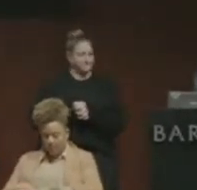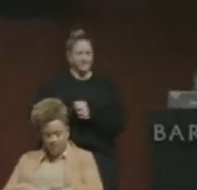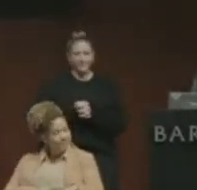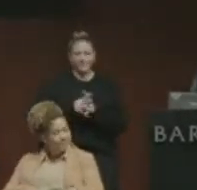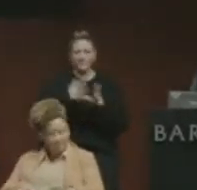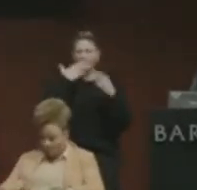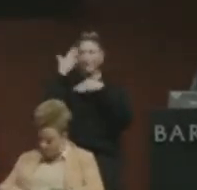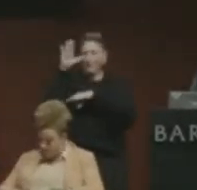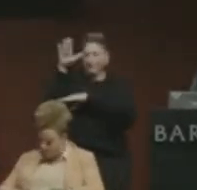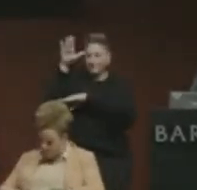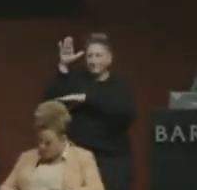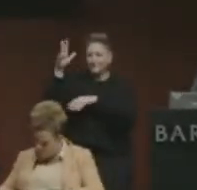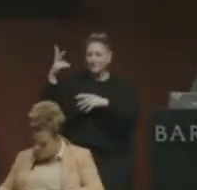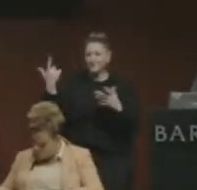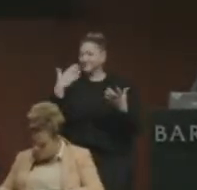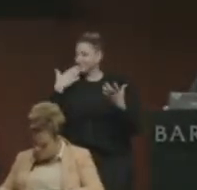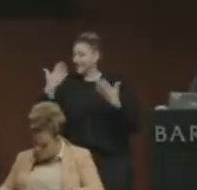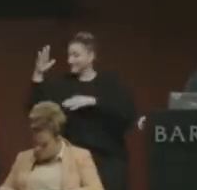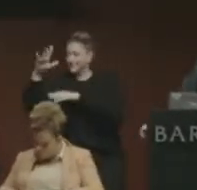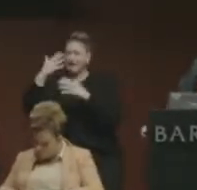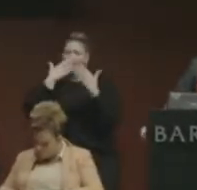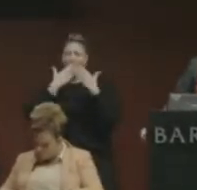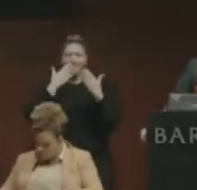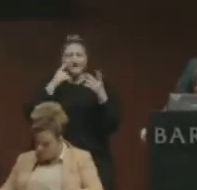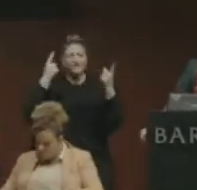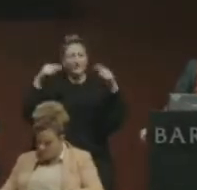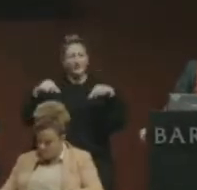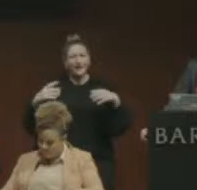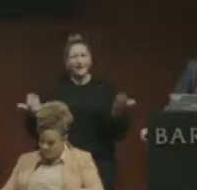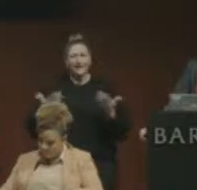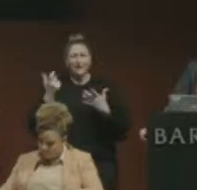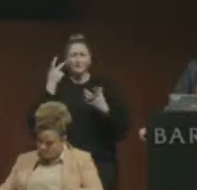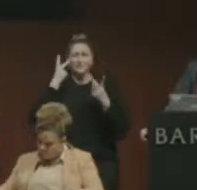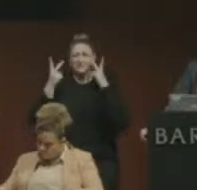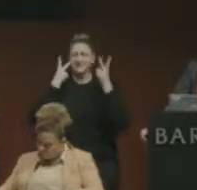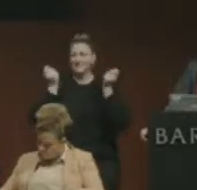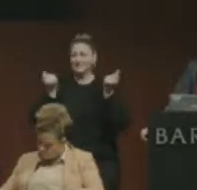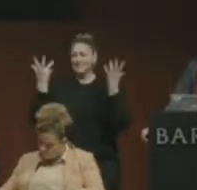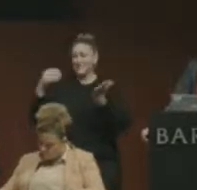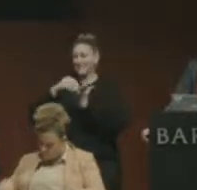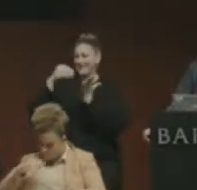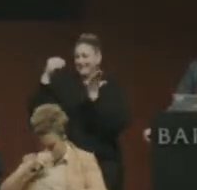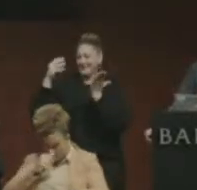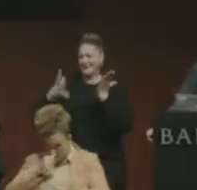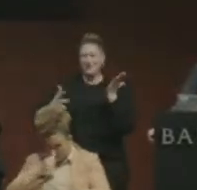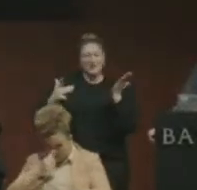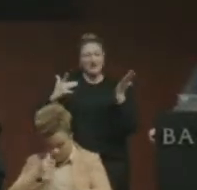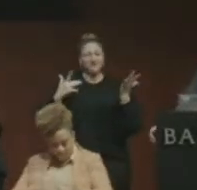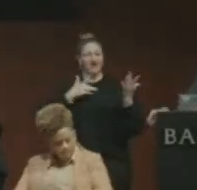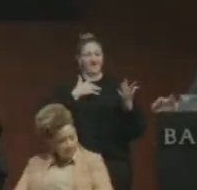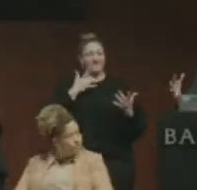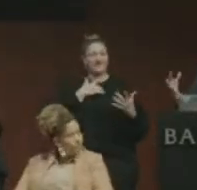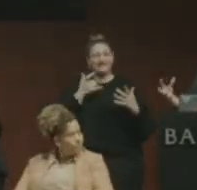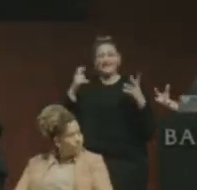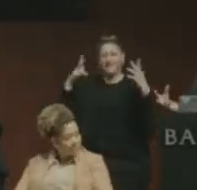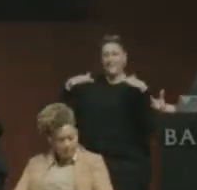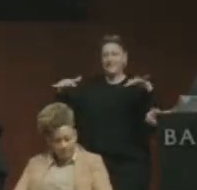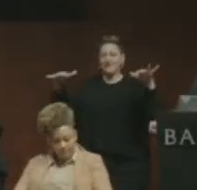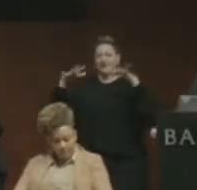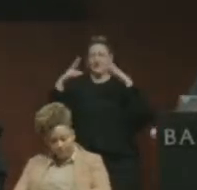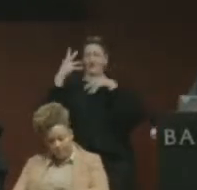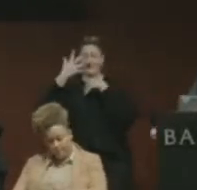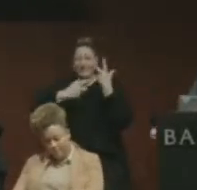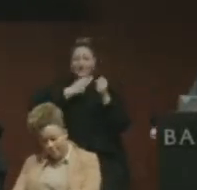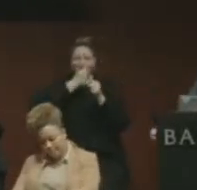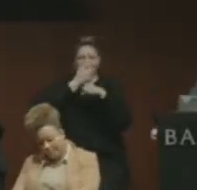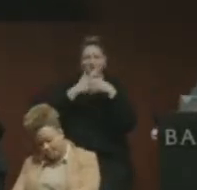Good afternoon. Thank you for being here. It's wonderful to see so many students. I have a sense that I'm in a space of years and